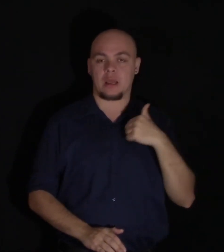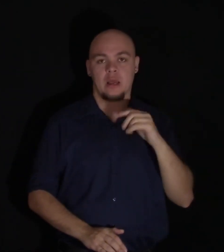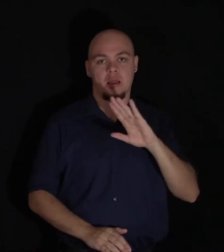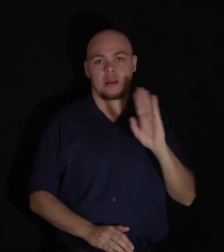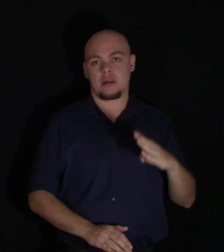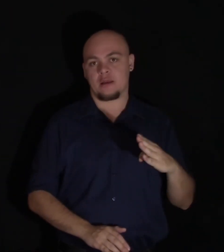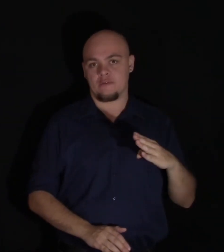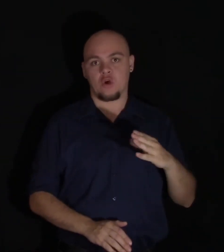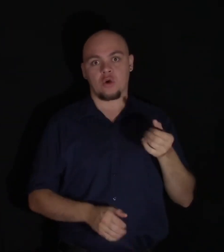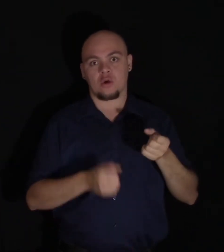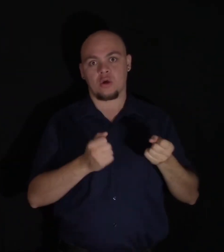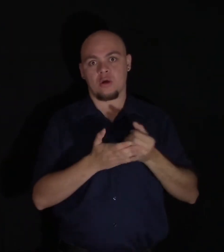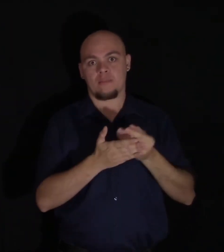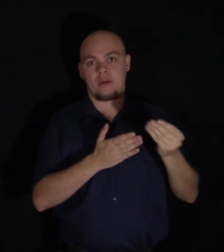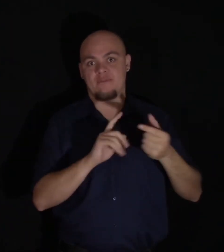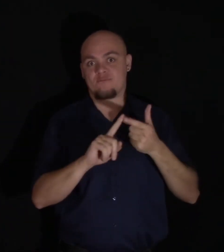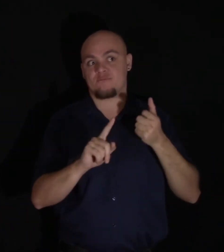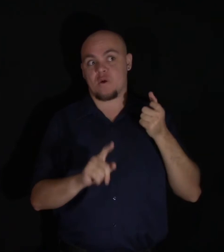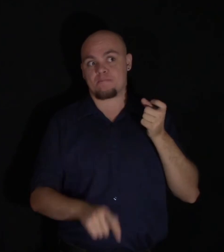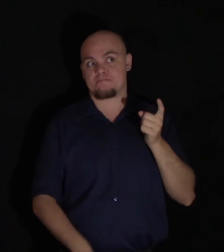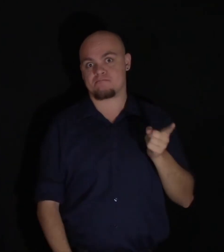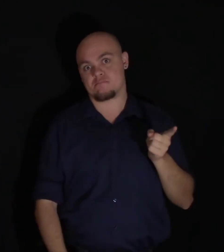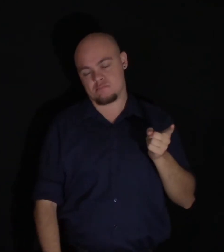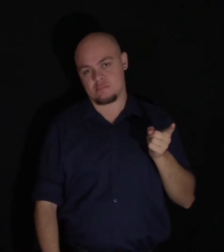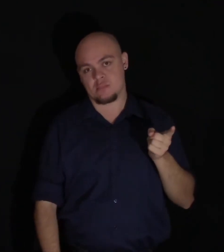car from,